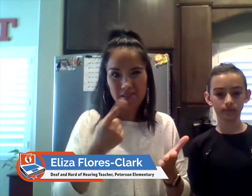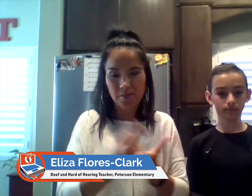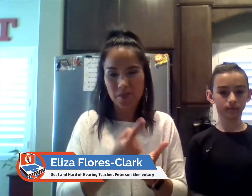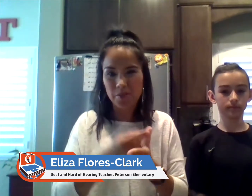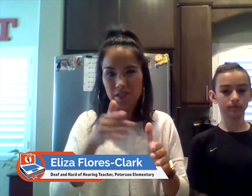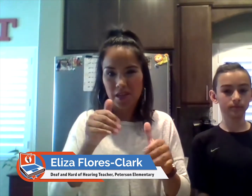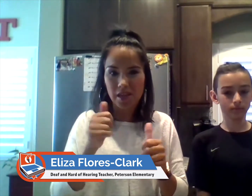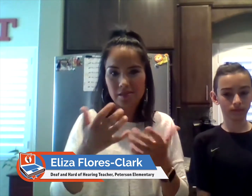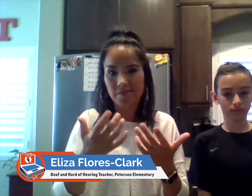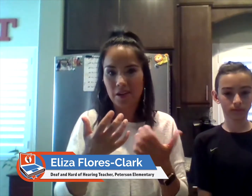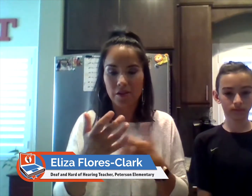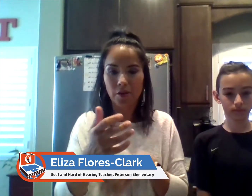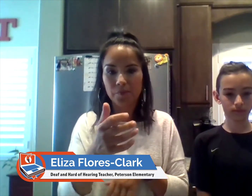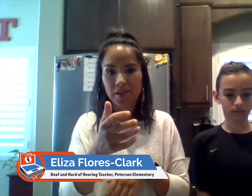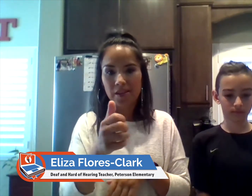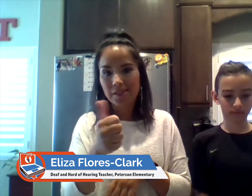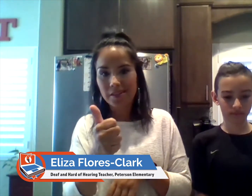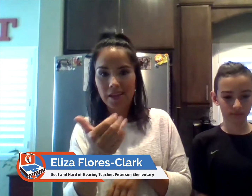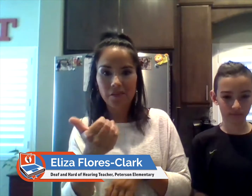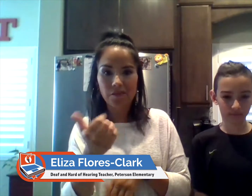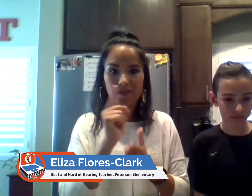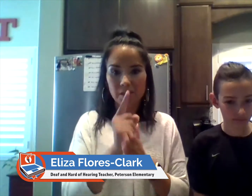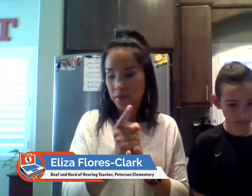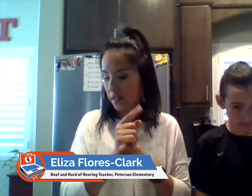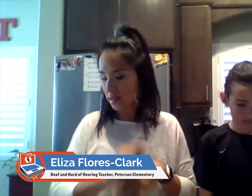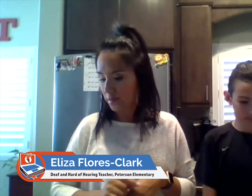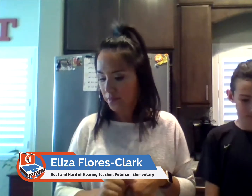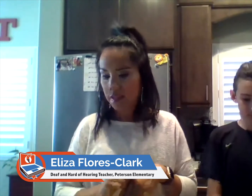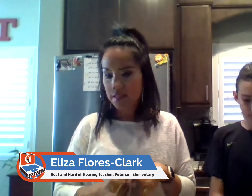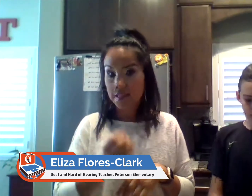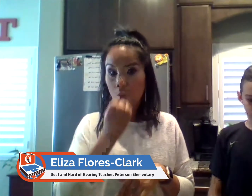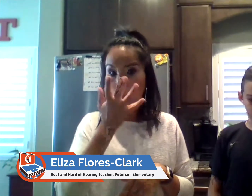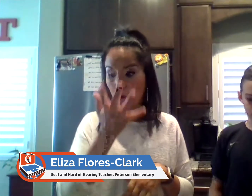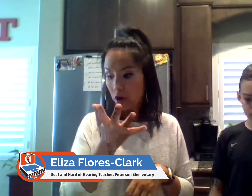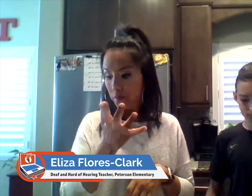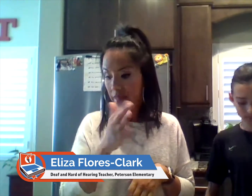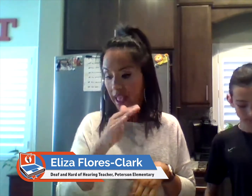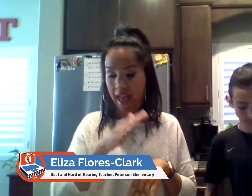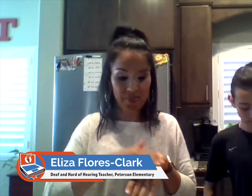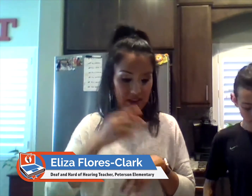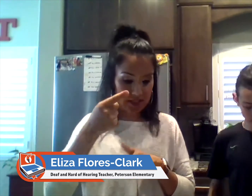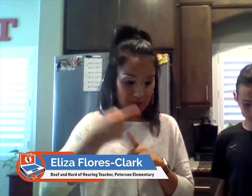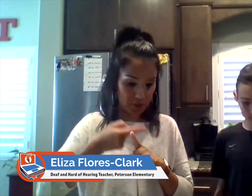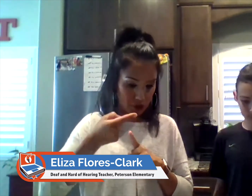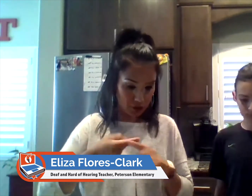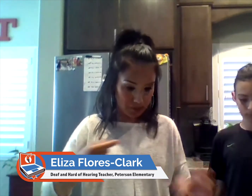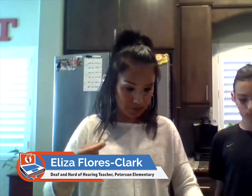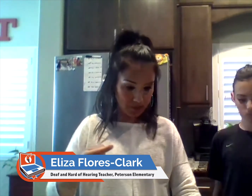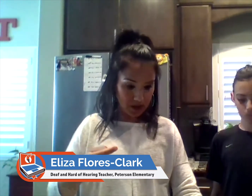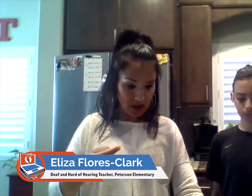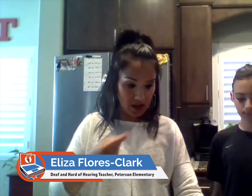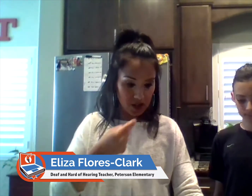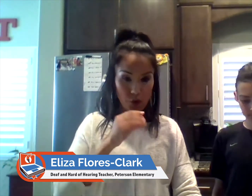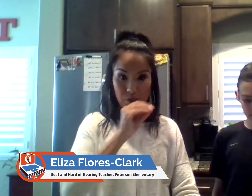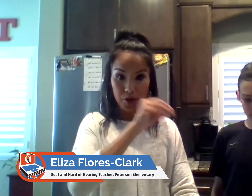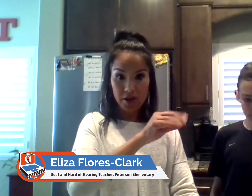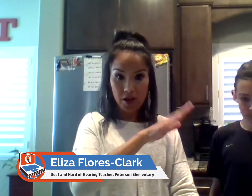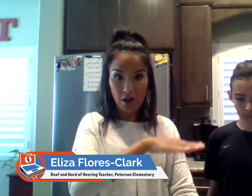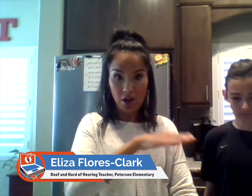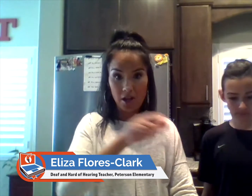sometimes it takes, I don't know, 10, 15 minutes to get warm at the temperature. So we put it on